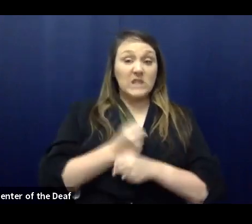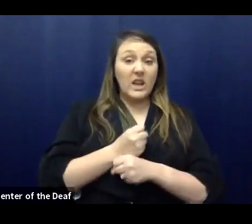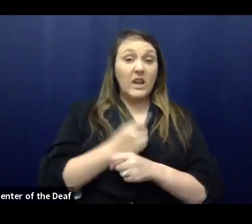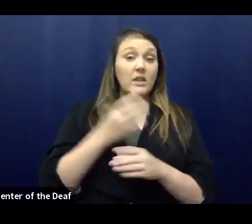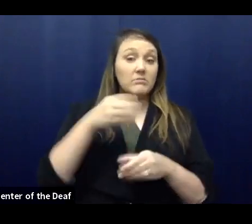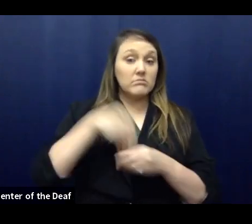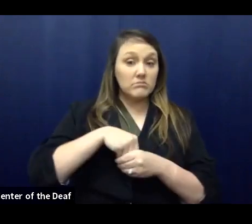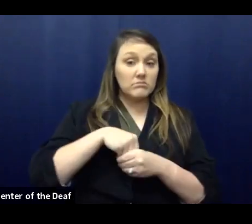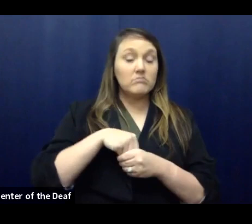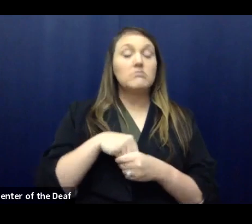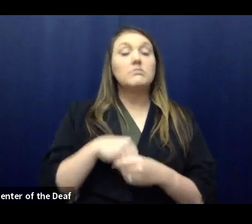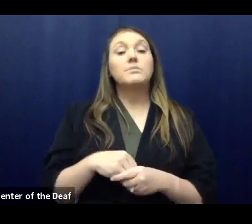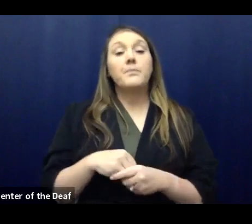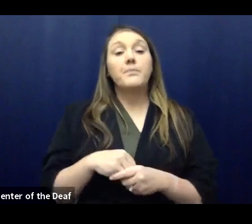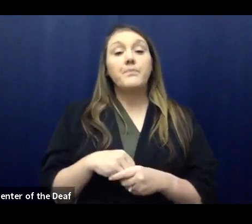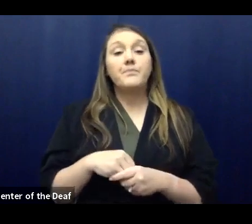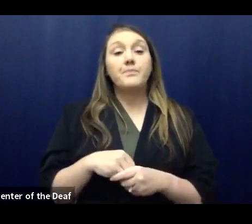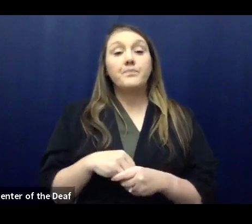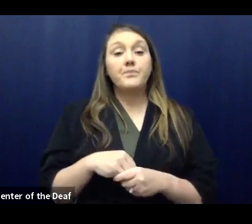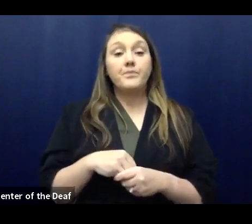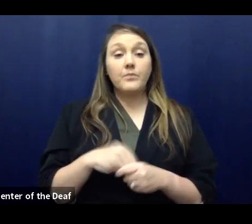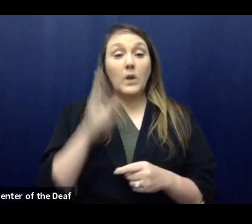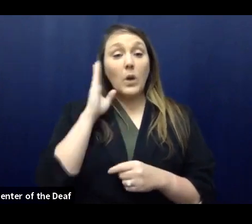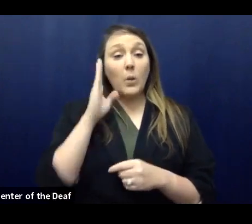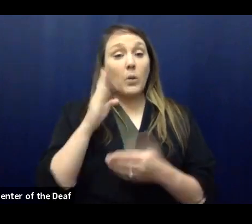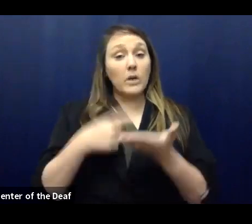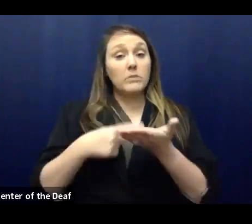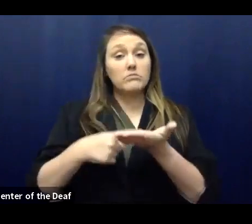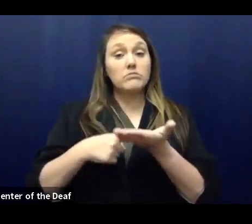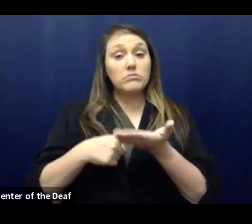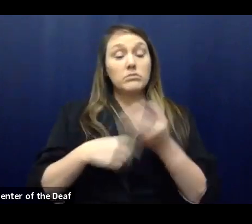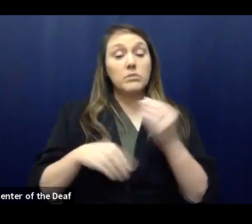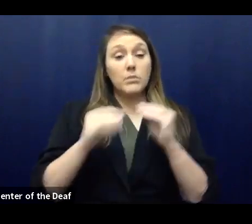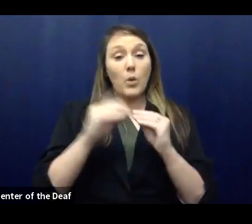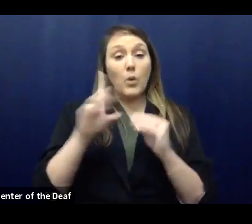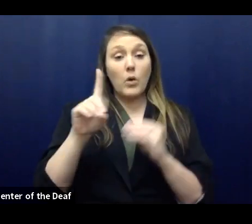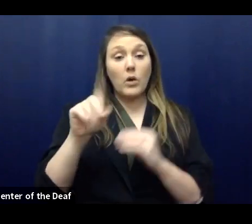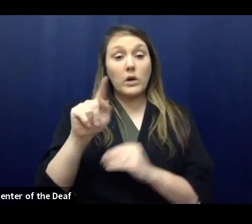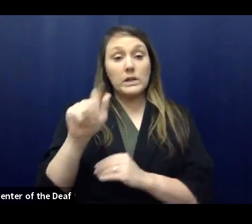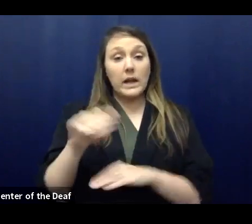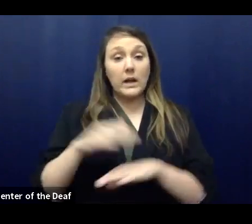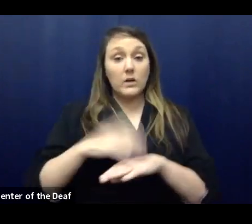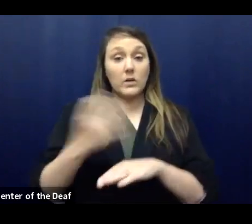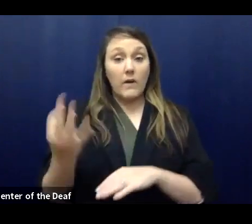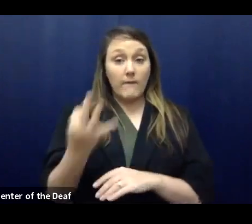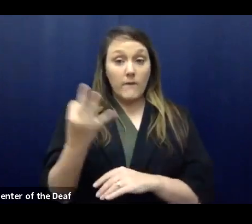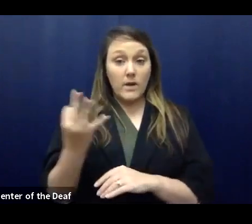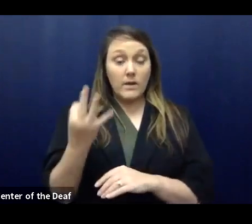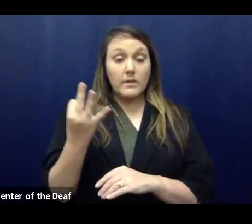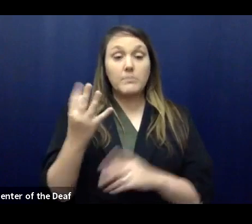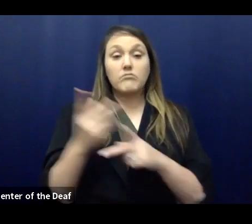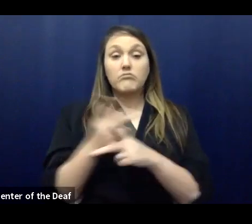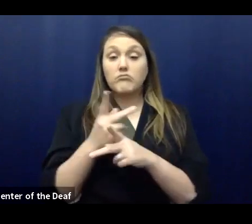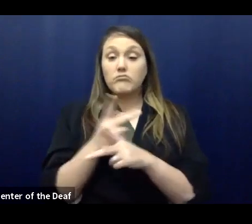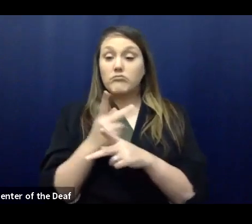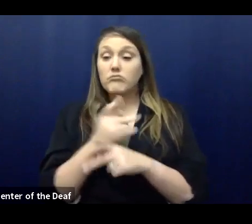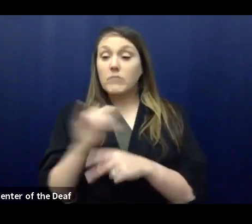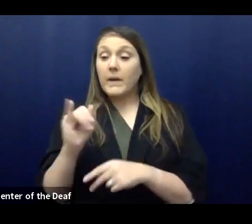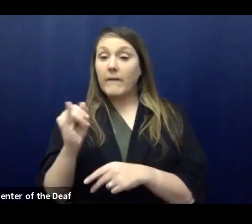get sick. We will be talking more about data on Friday. Calculating our infection